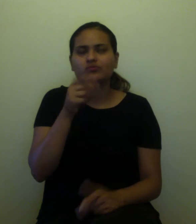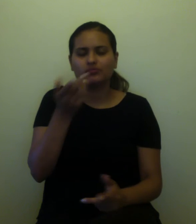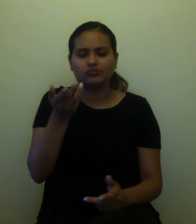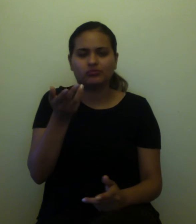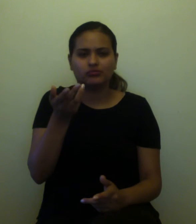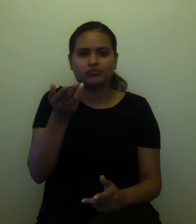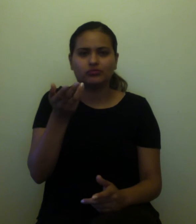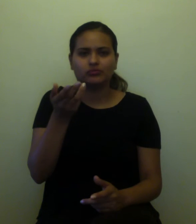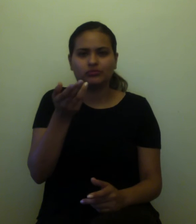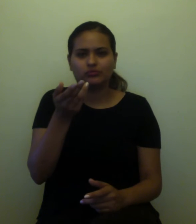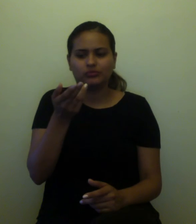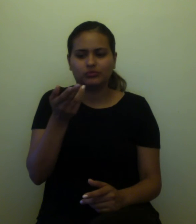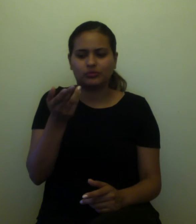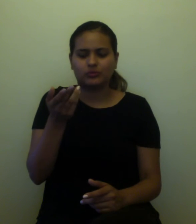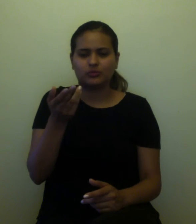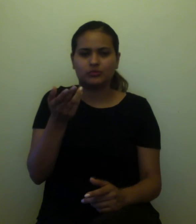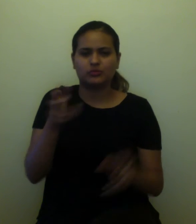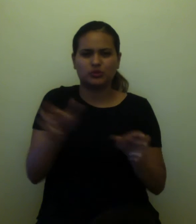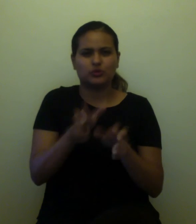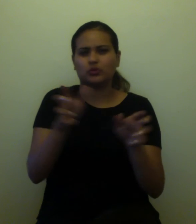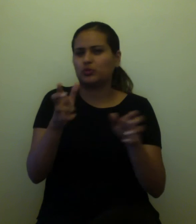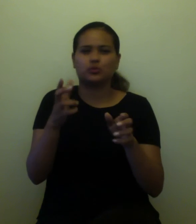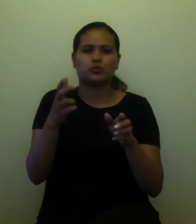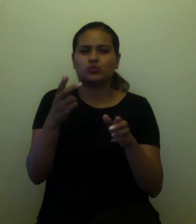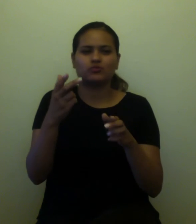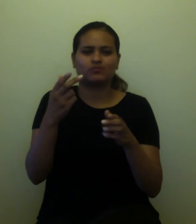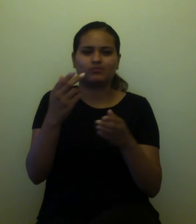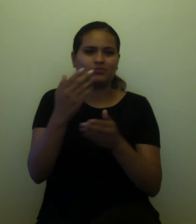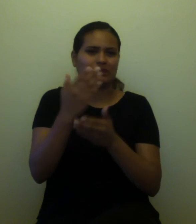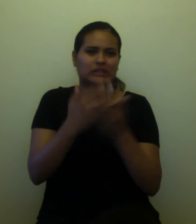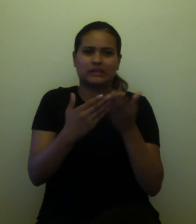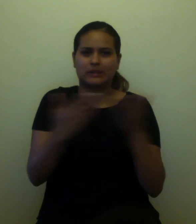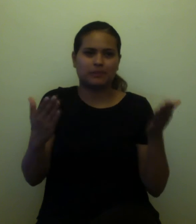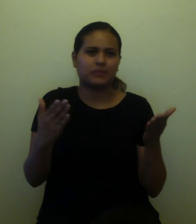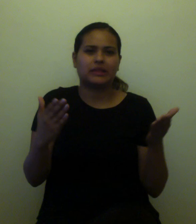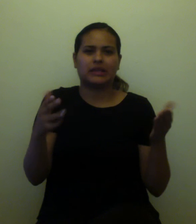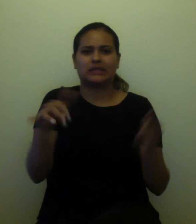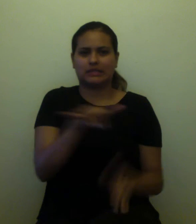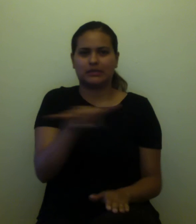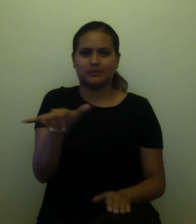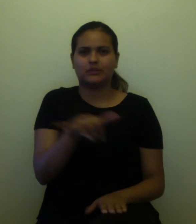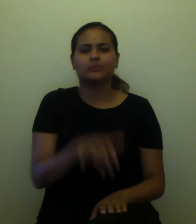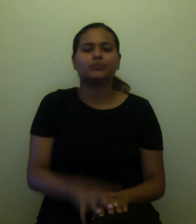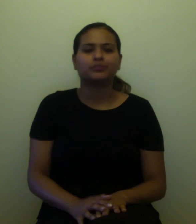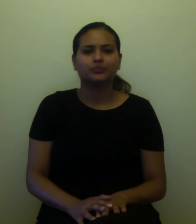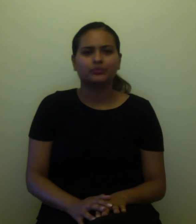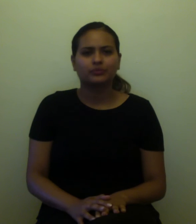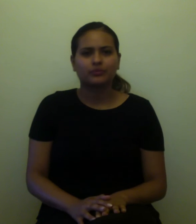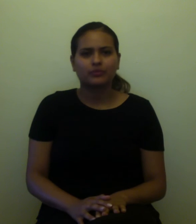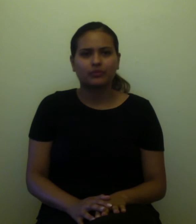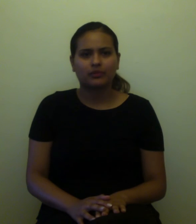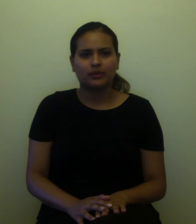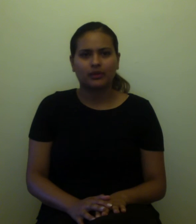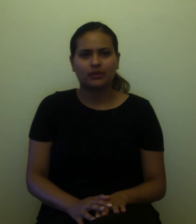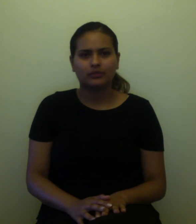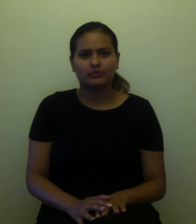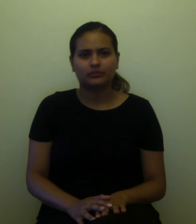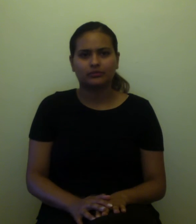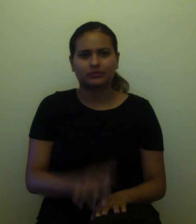So you can fly a car. You can buy one of these for a couple of $100,000 US. We now have cars in the world that fly. And there's a